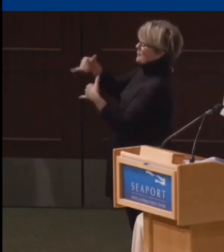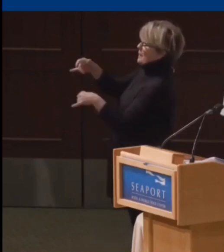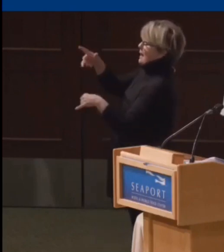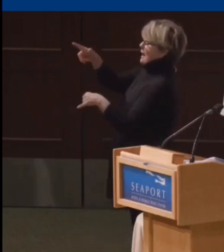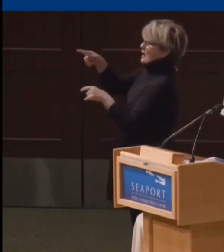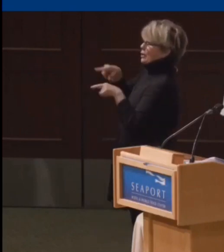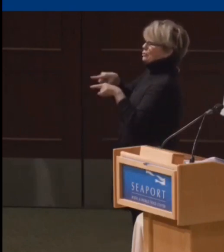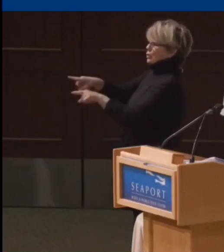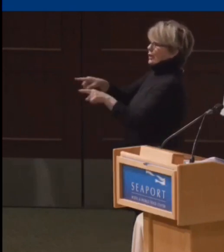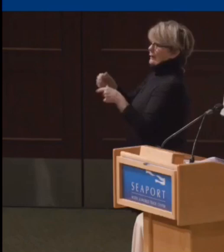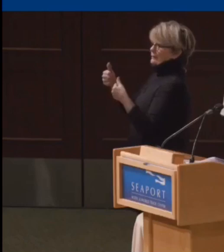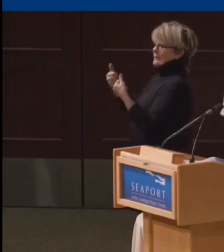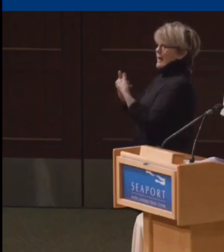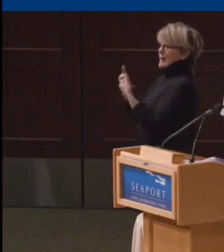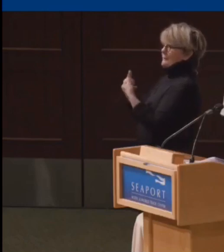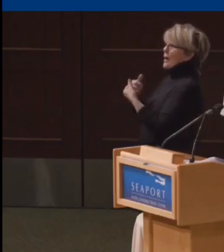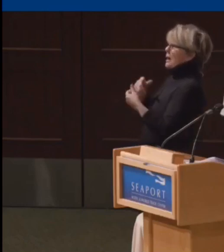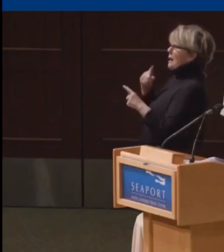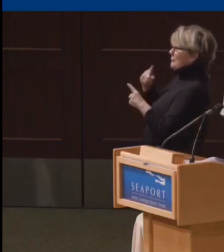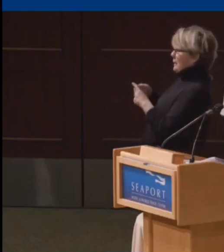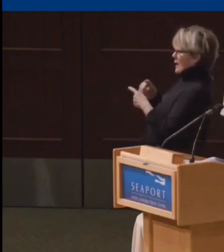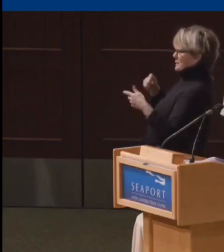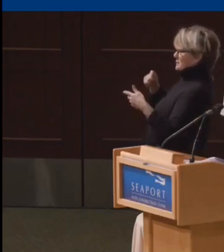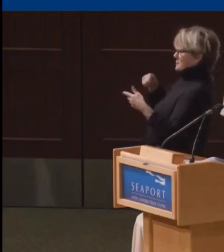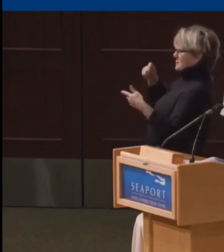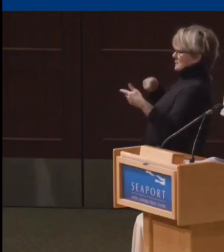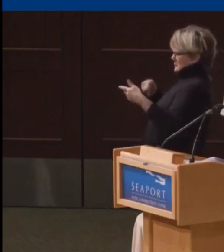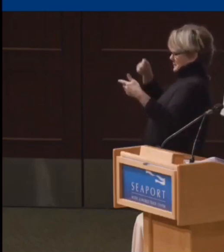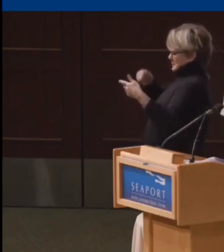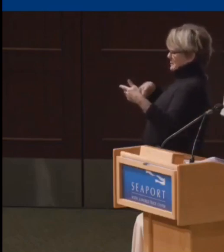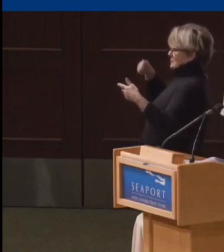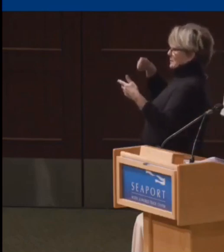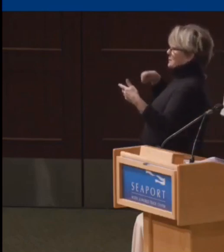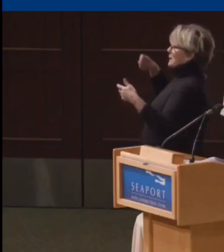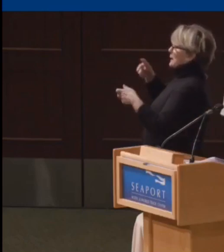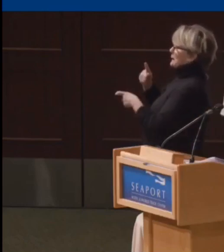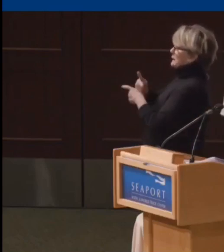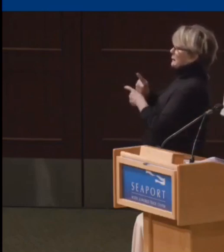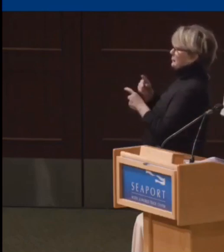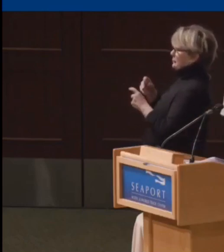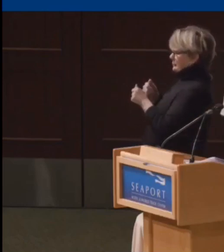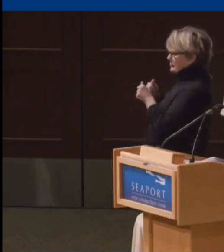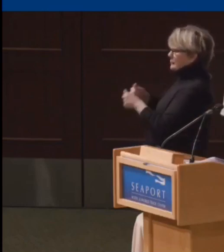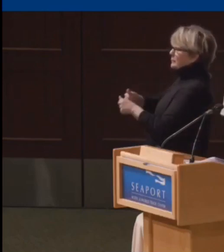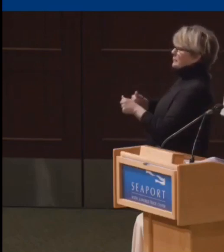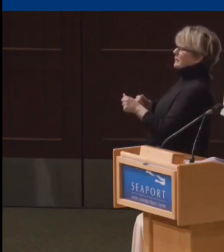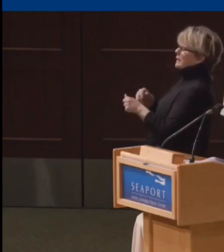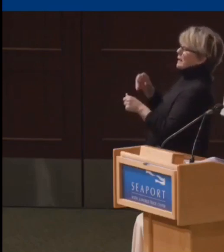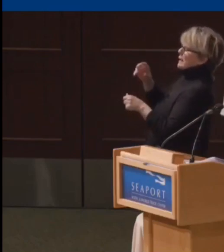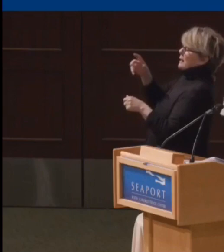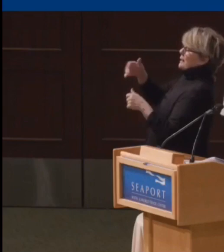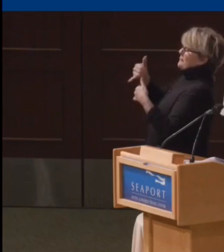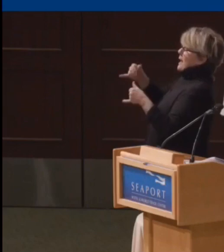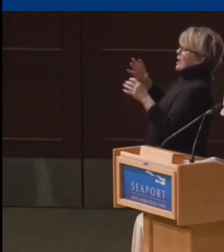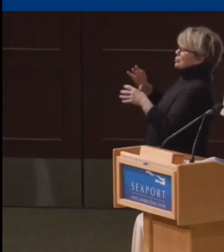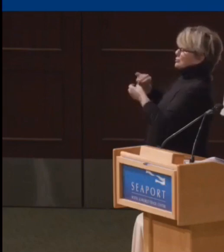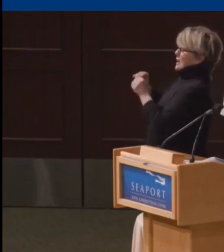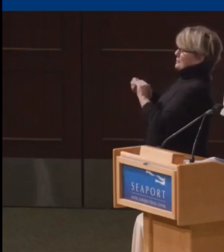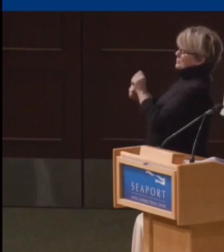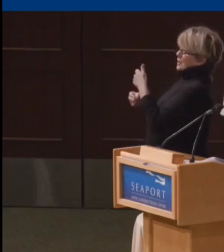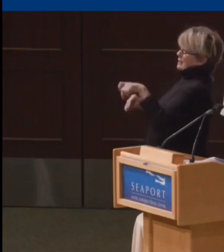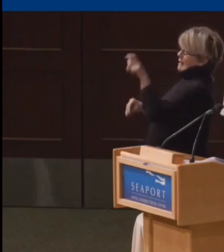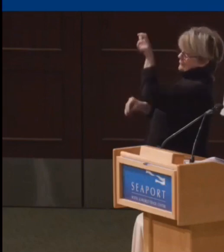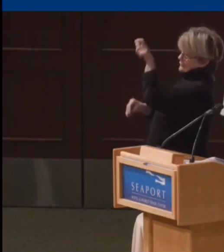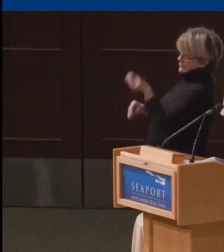box score. When you keep score of a baseball game, you write the lineup with players' numbers in the left column, and you can keep track of their